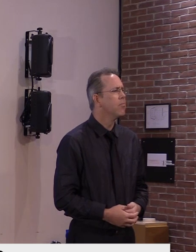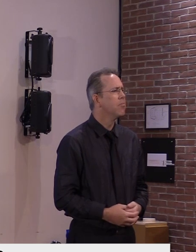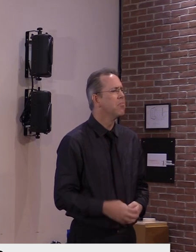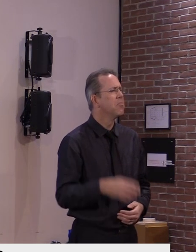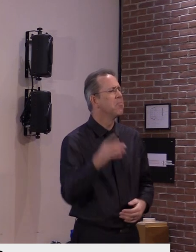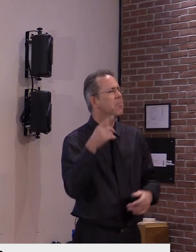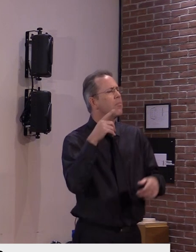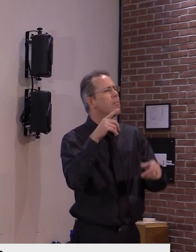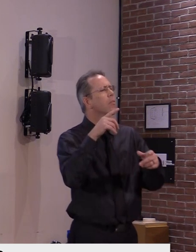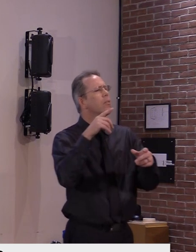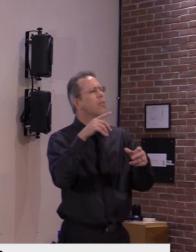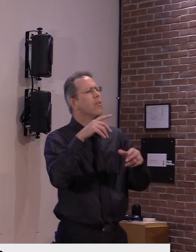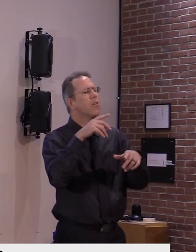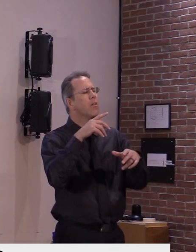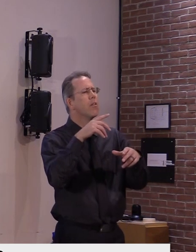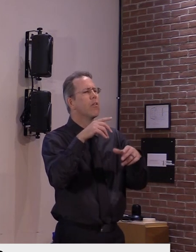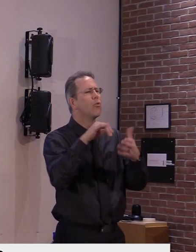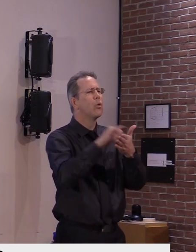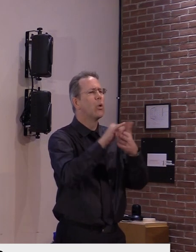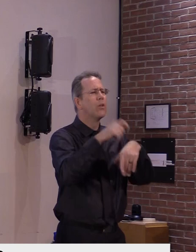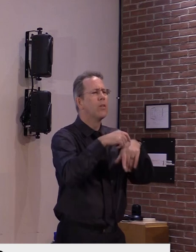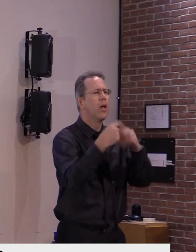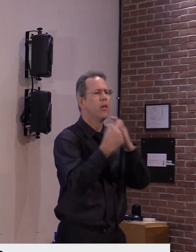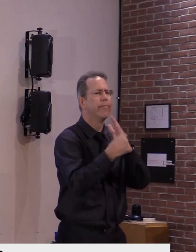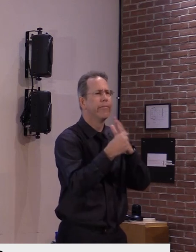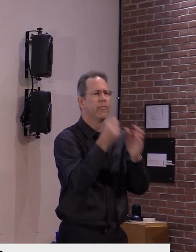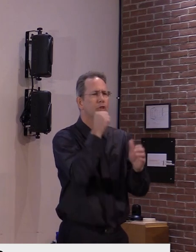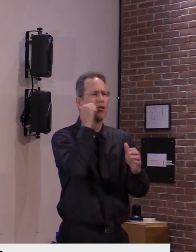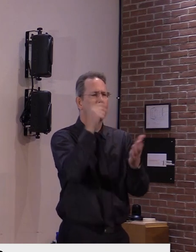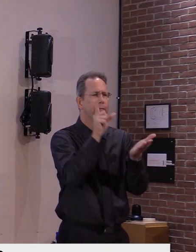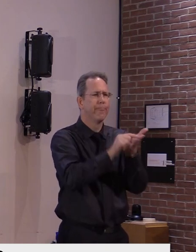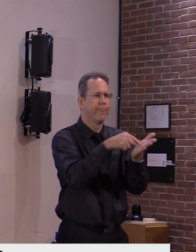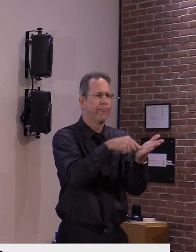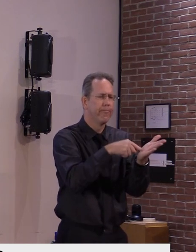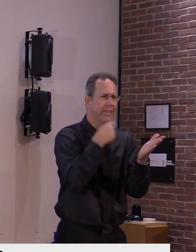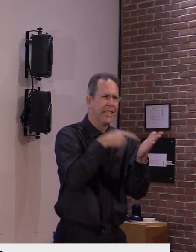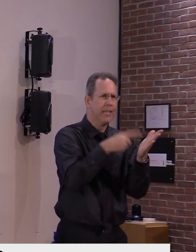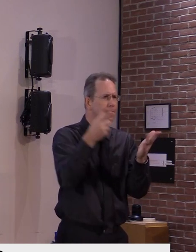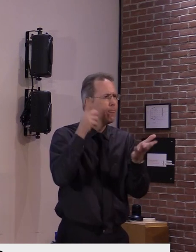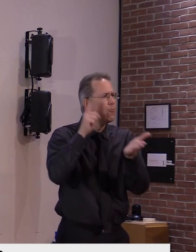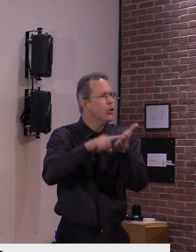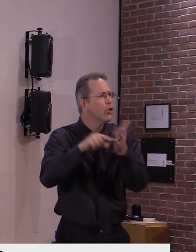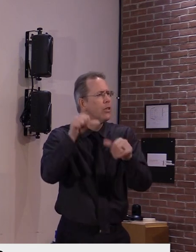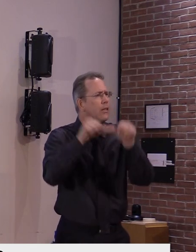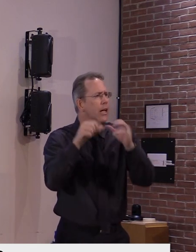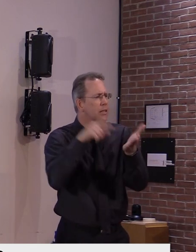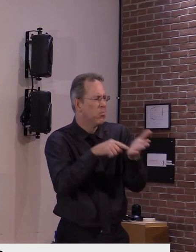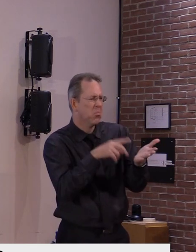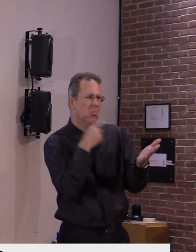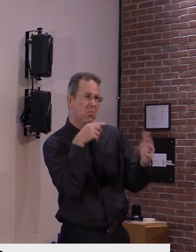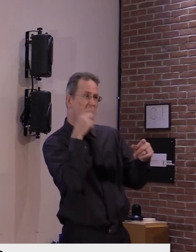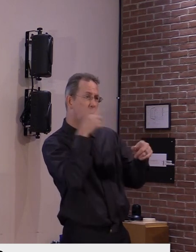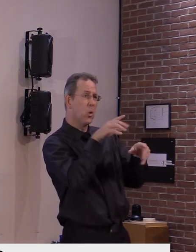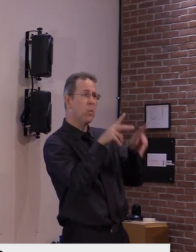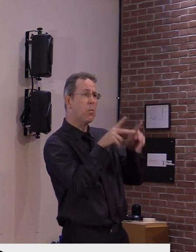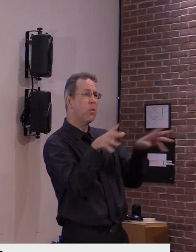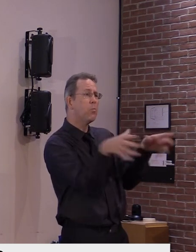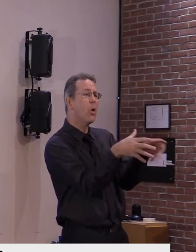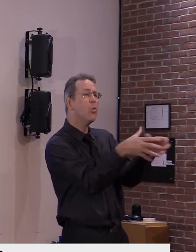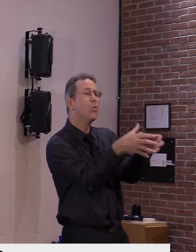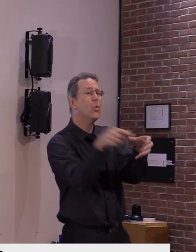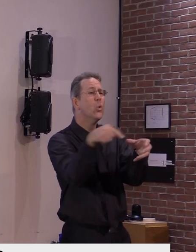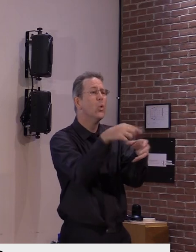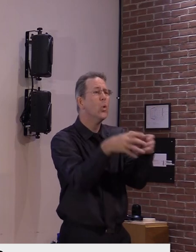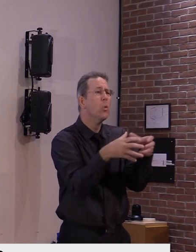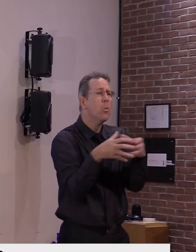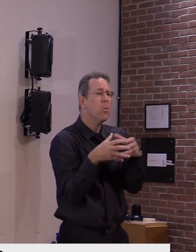got to see today's modeling, so I was curious if yourself, Governor Scott, or Dr. Levine, or Commissioner Pichek, had anything to say about the